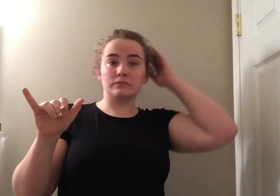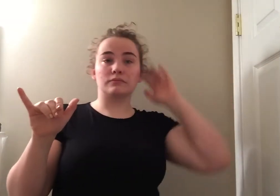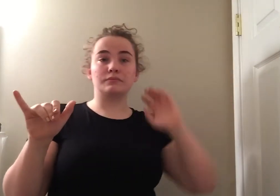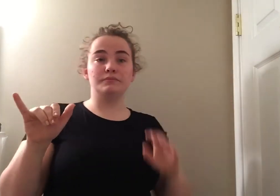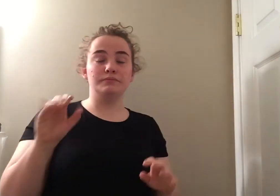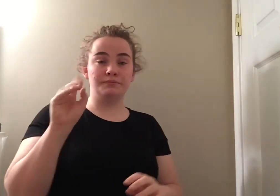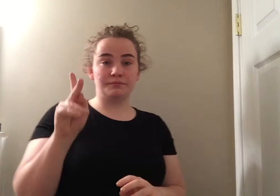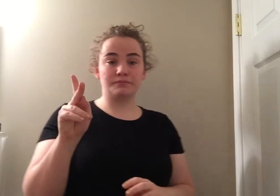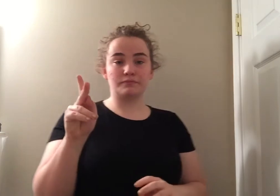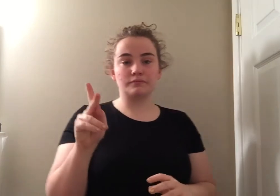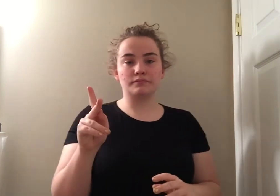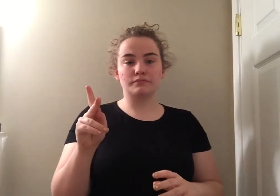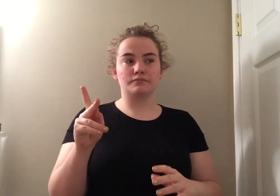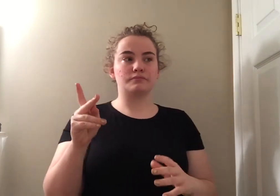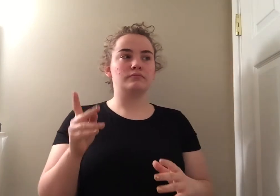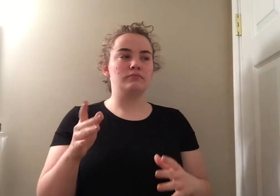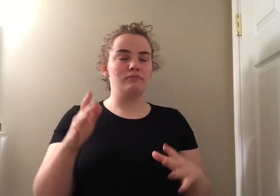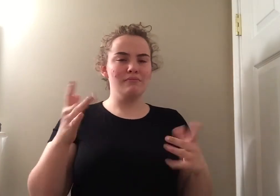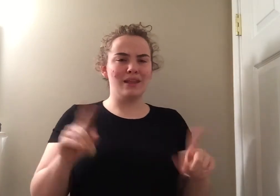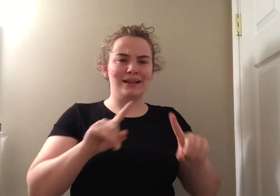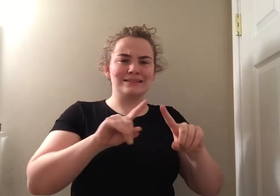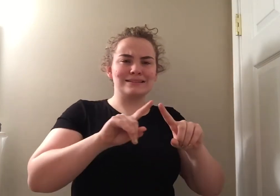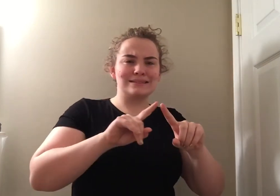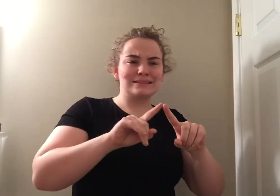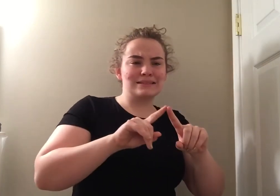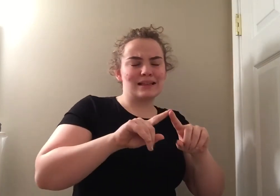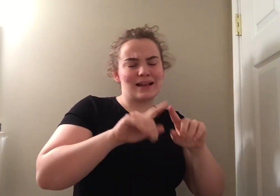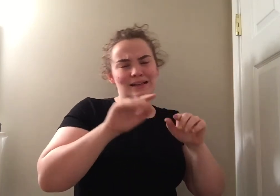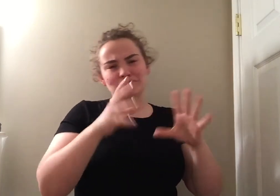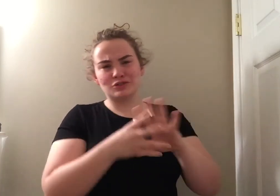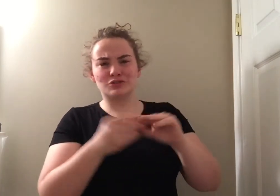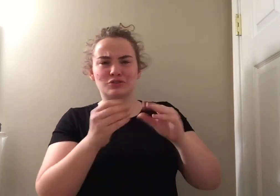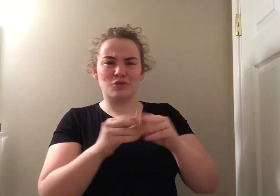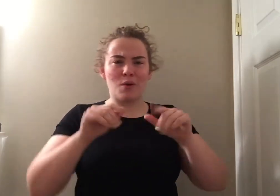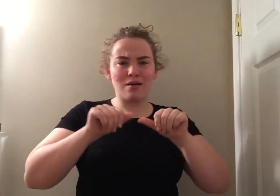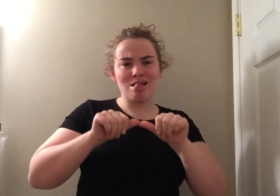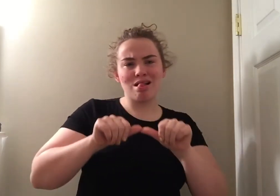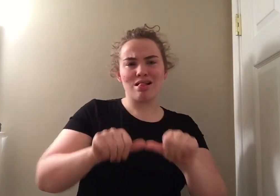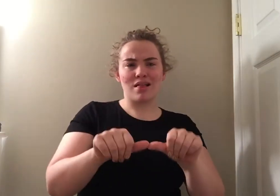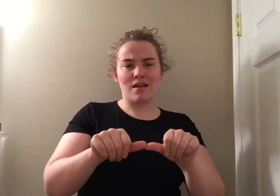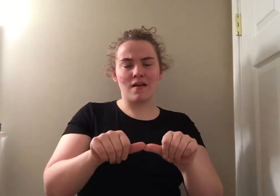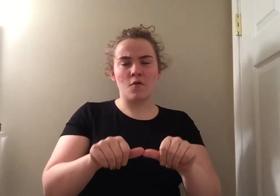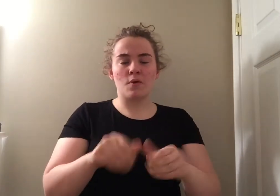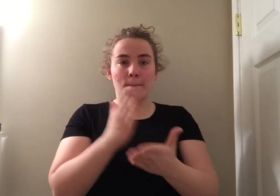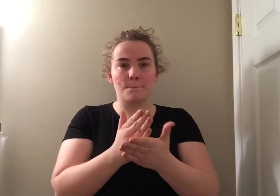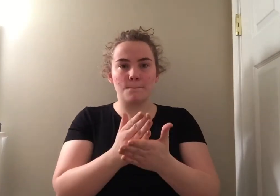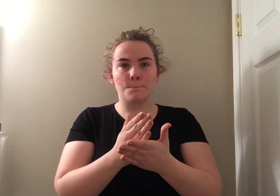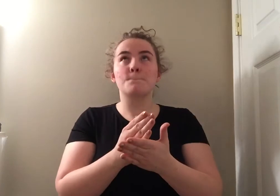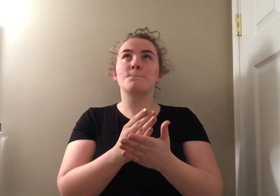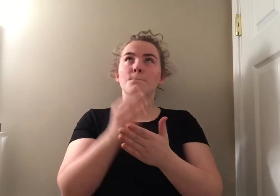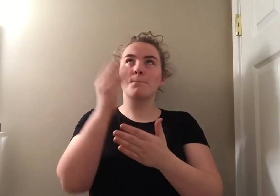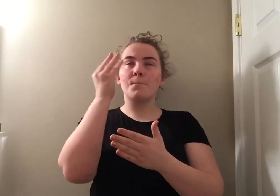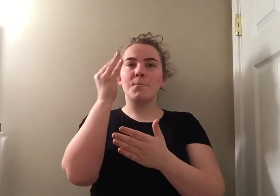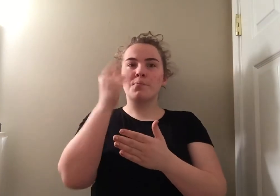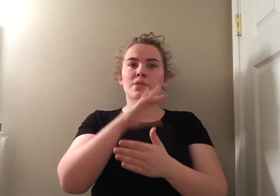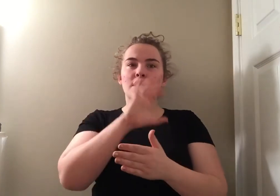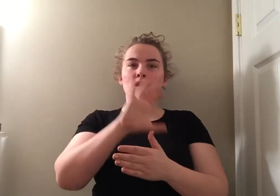Okay? And then in different moments in the story, we're going to stop. We're going to put the character traits that we decide the character is portraying right now, right here